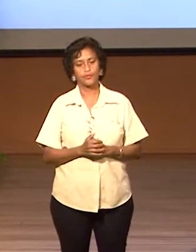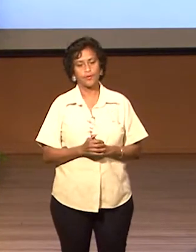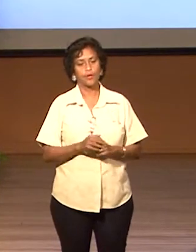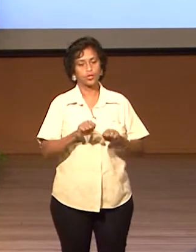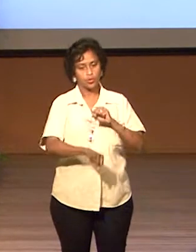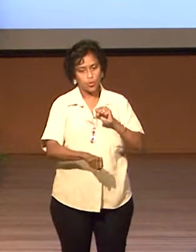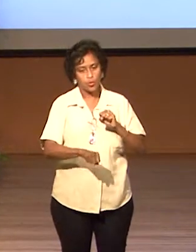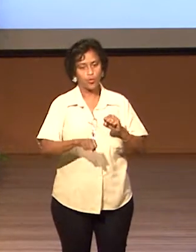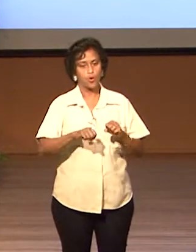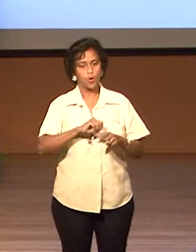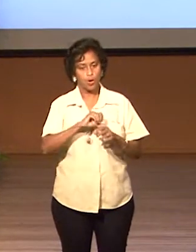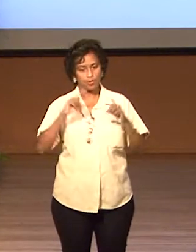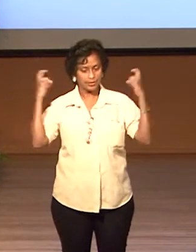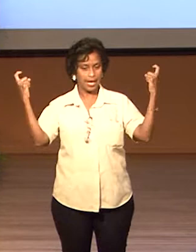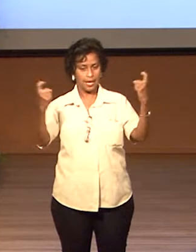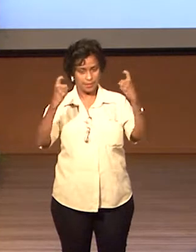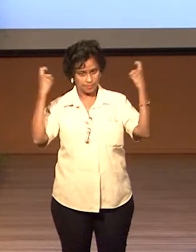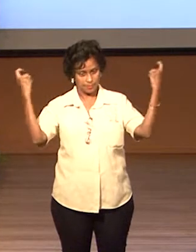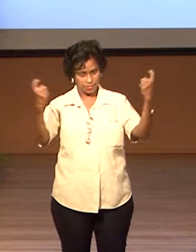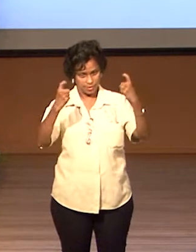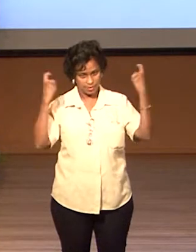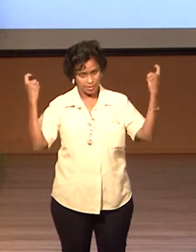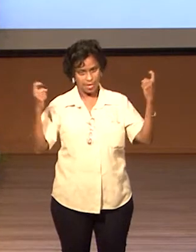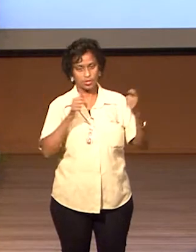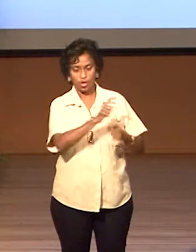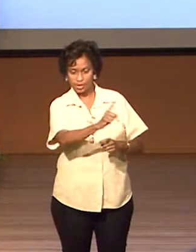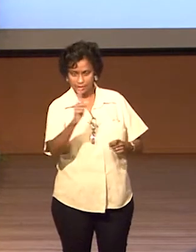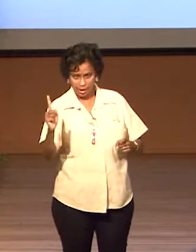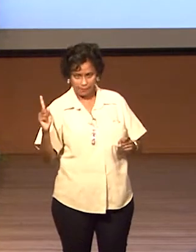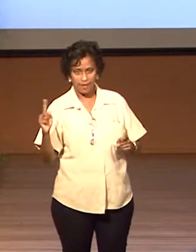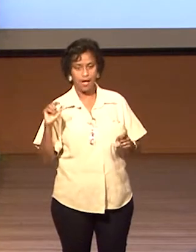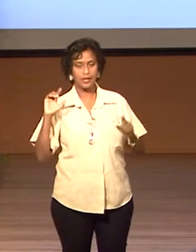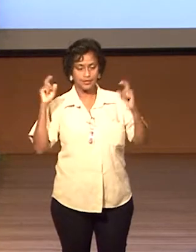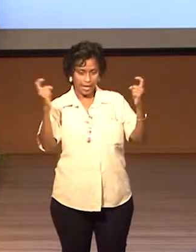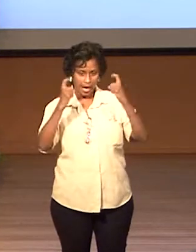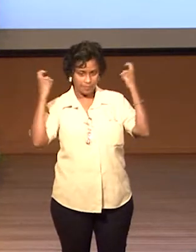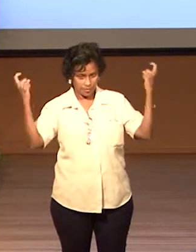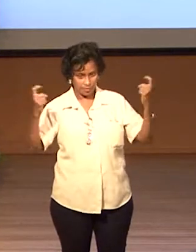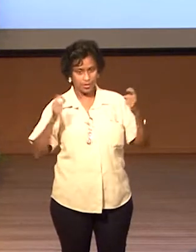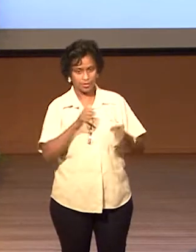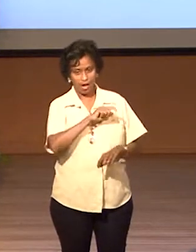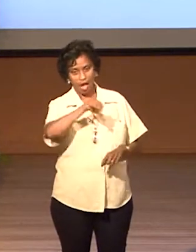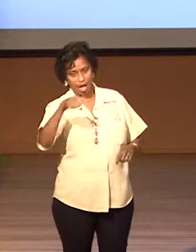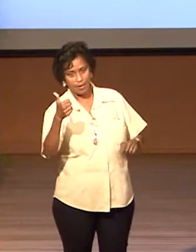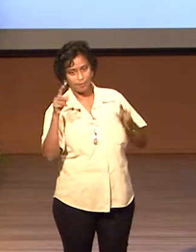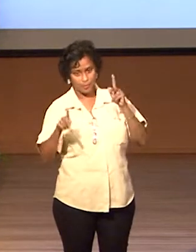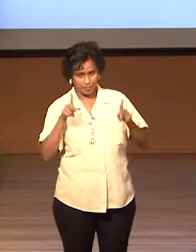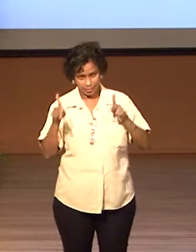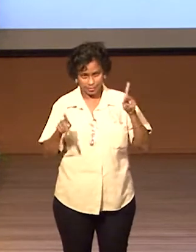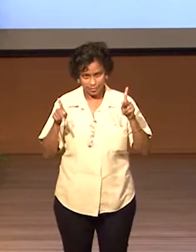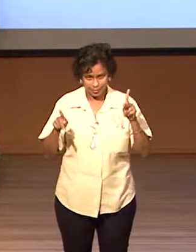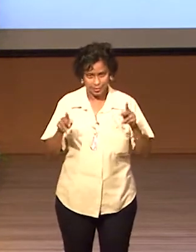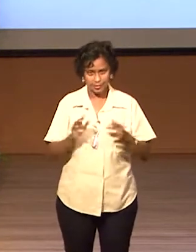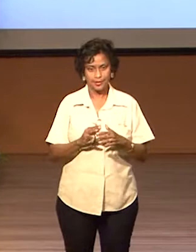celebrate every other person who is on the earth. Thank you.